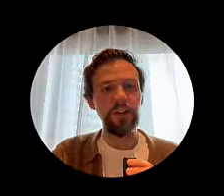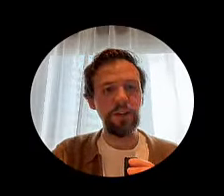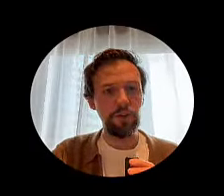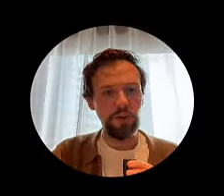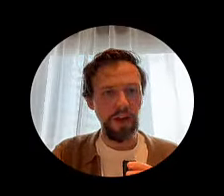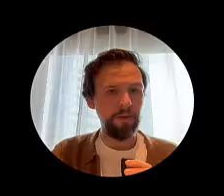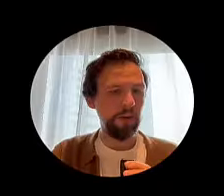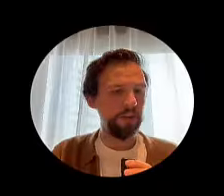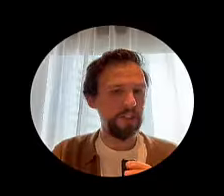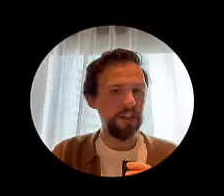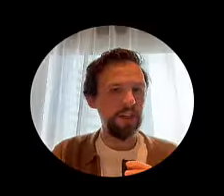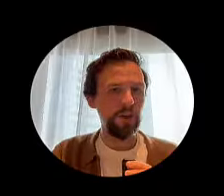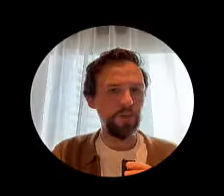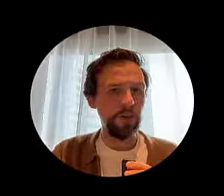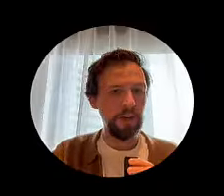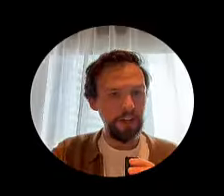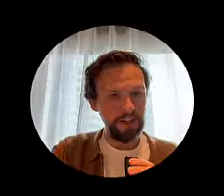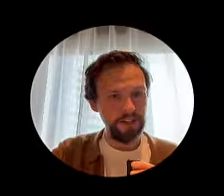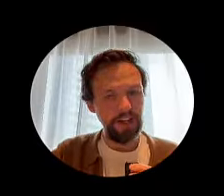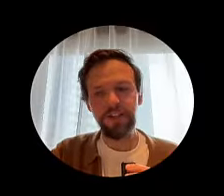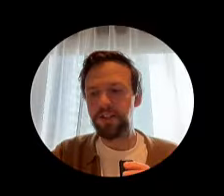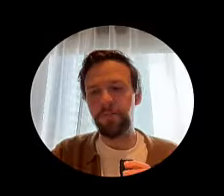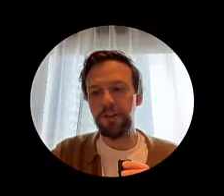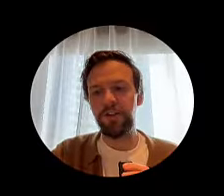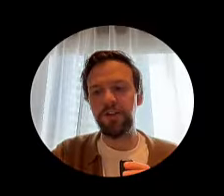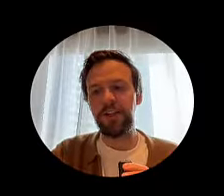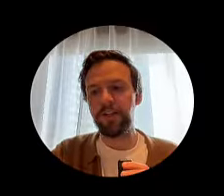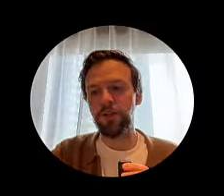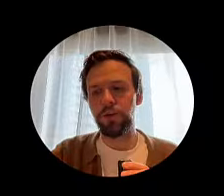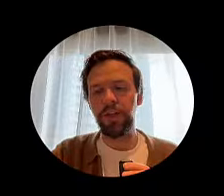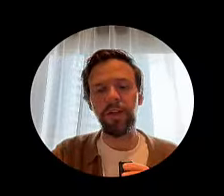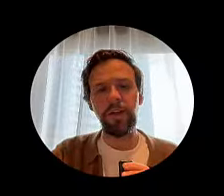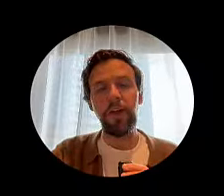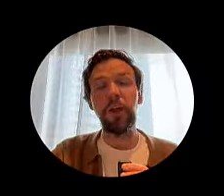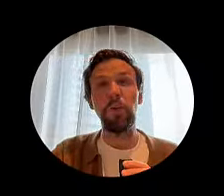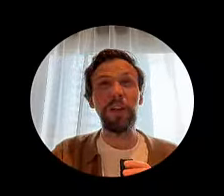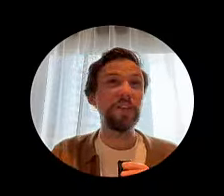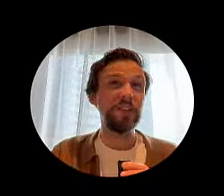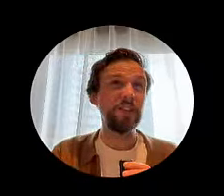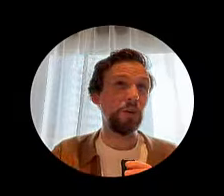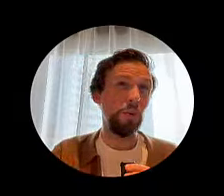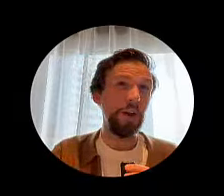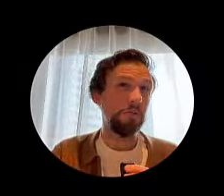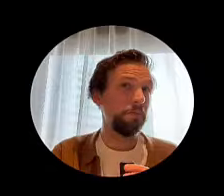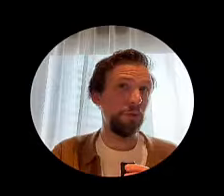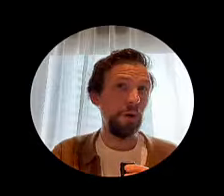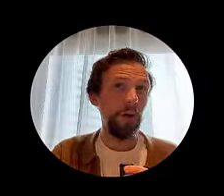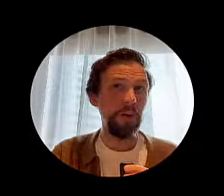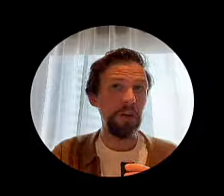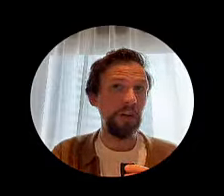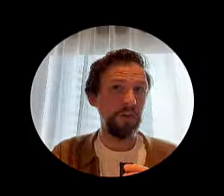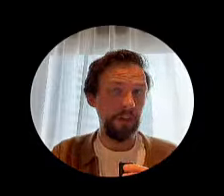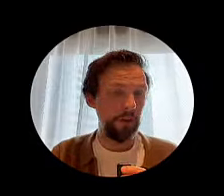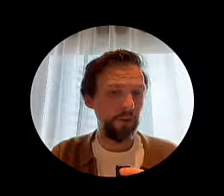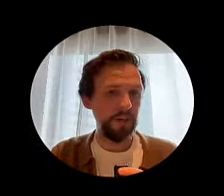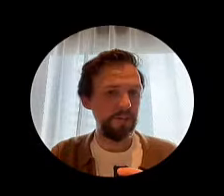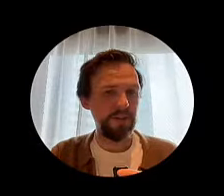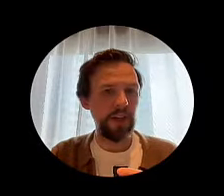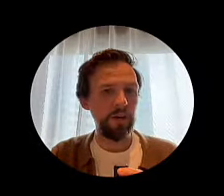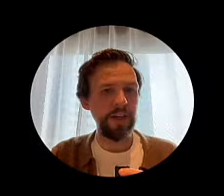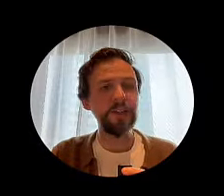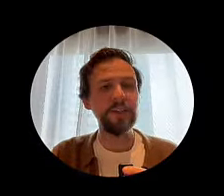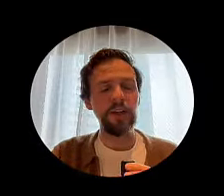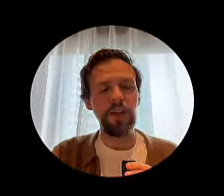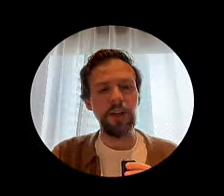screen that you're ever gonna see in Art of Fauna is an accessibility settings screen. And while this is quite common in video